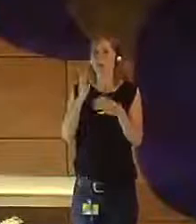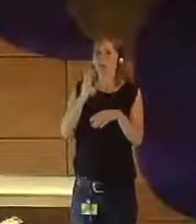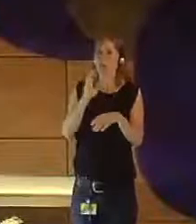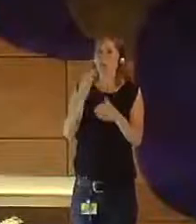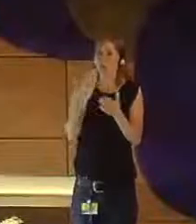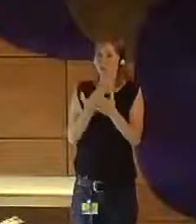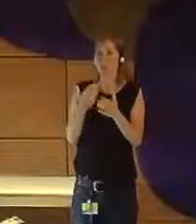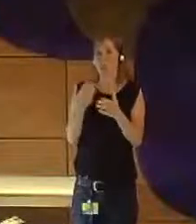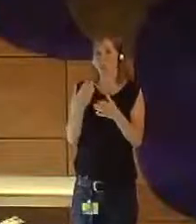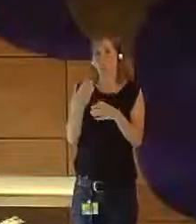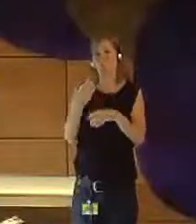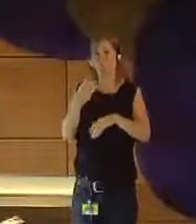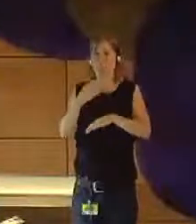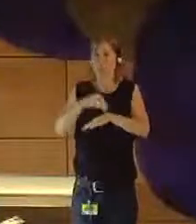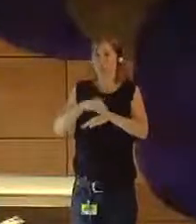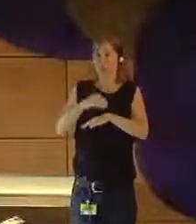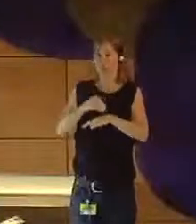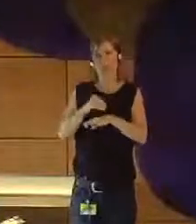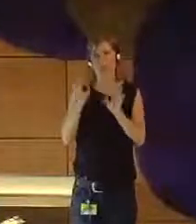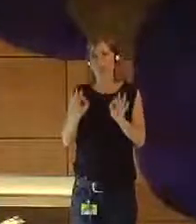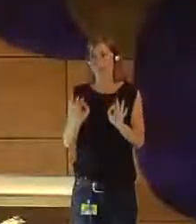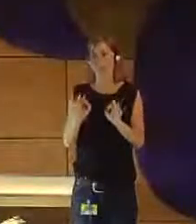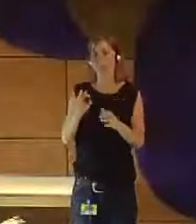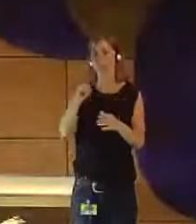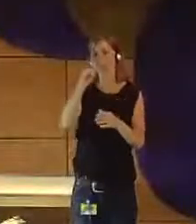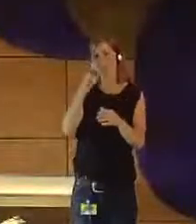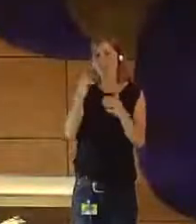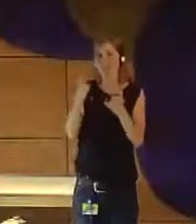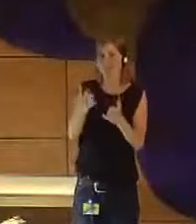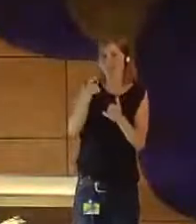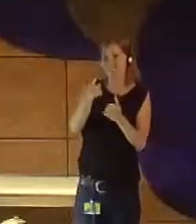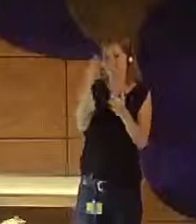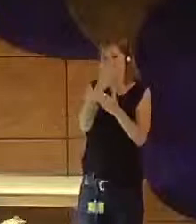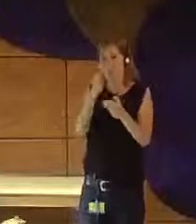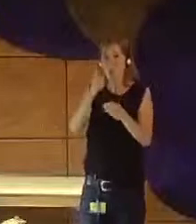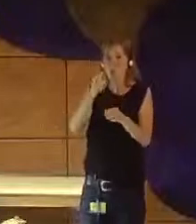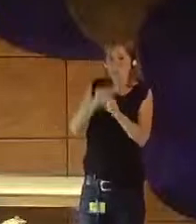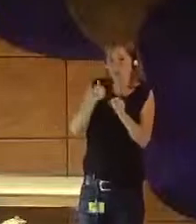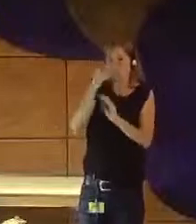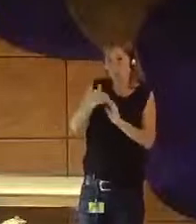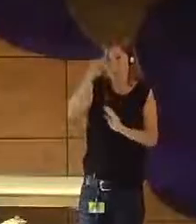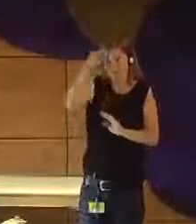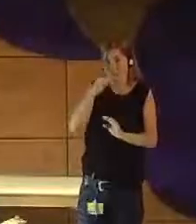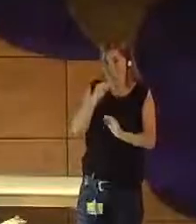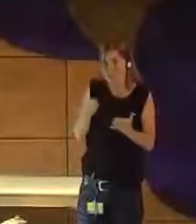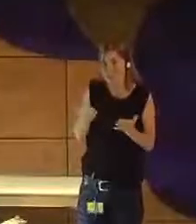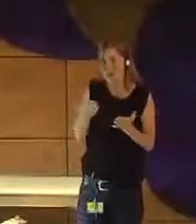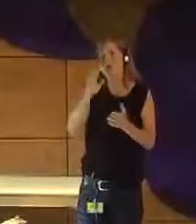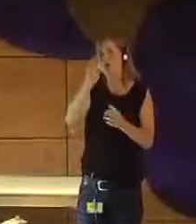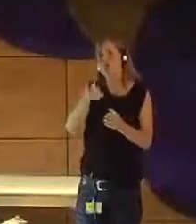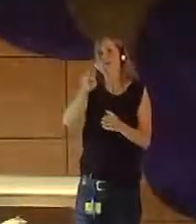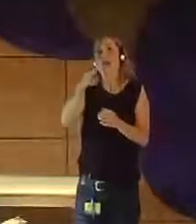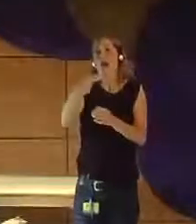at fertility in a boy, you would also need to add an HMG. So when they used to have the buckets in the